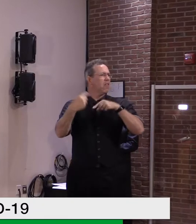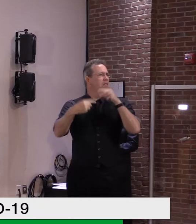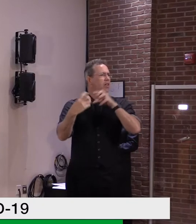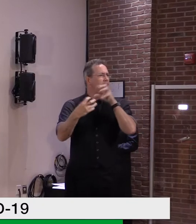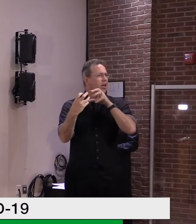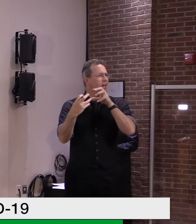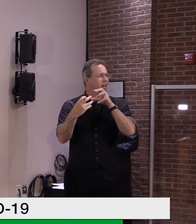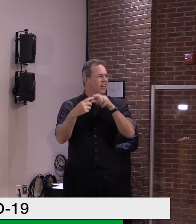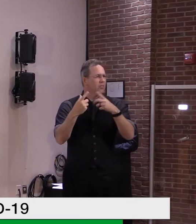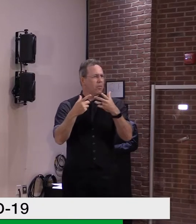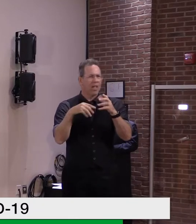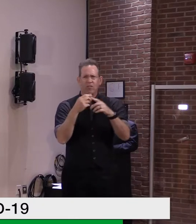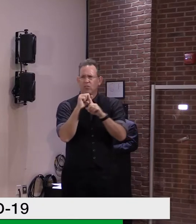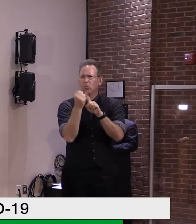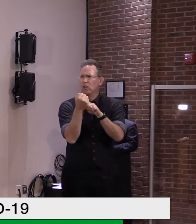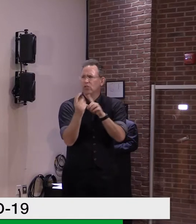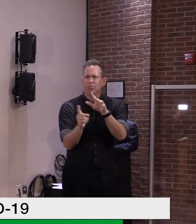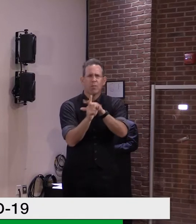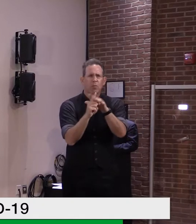ordeal at a store,